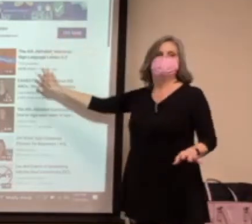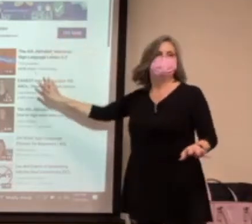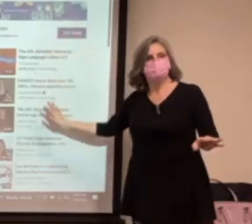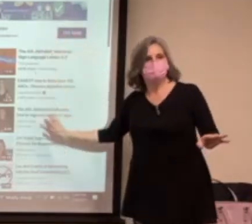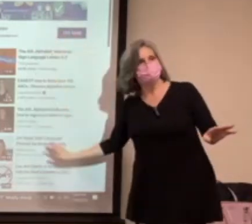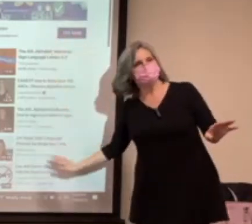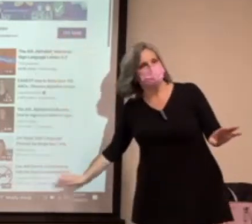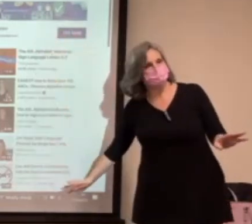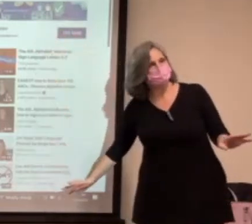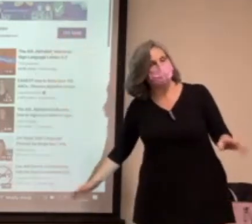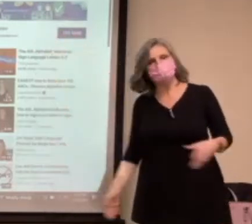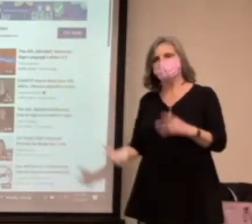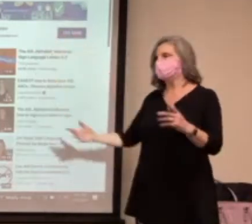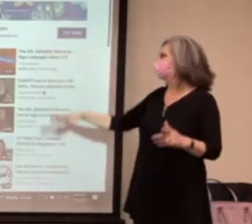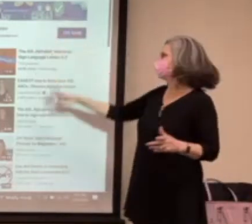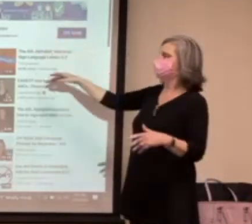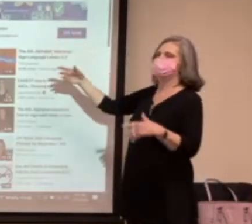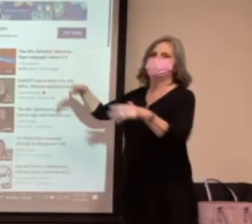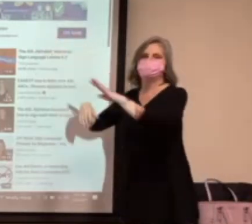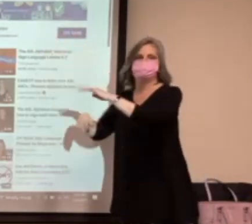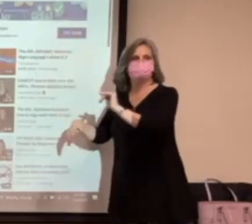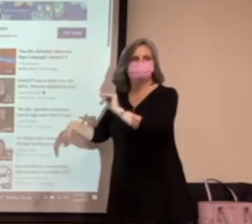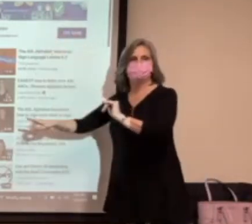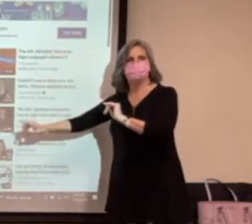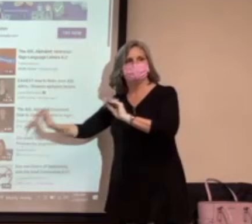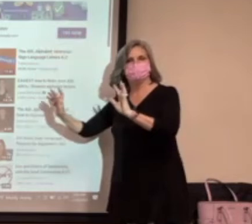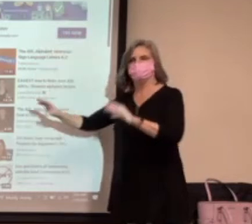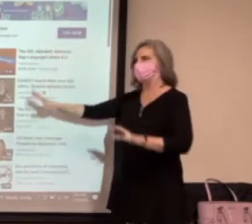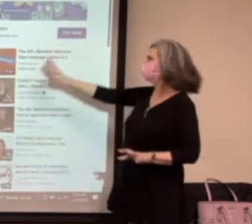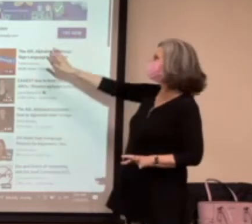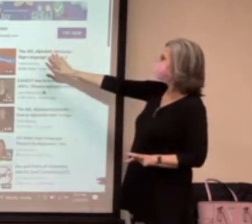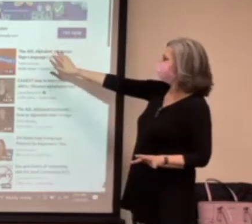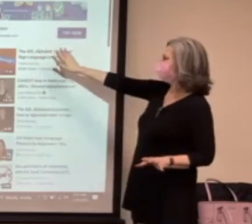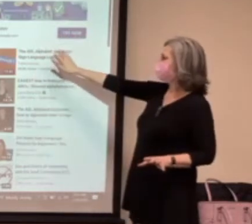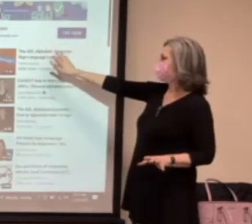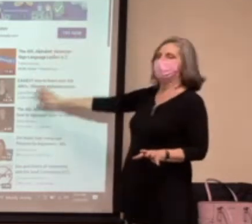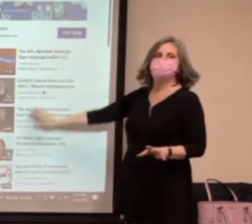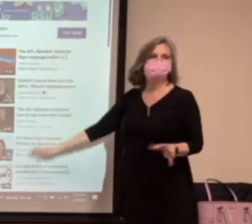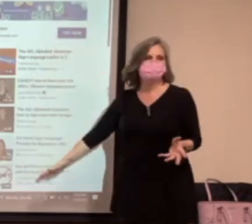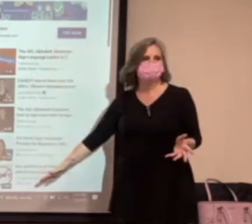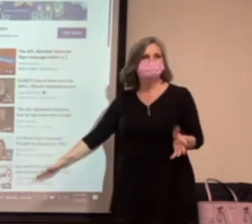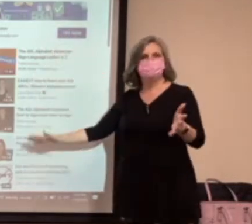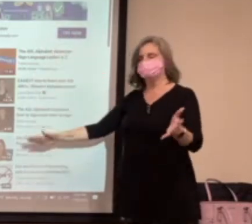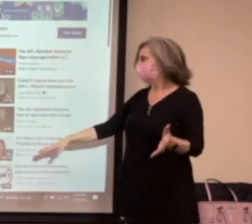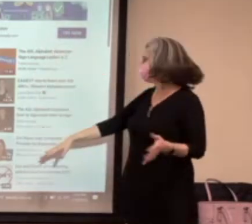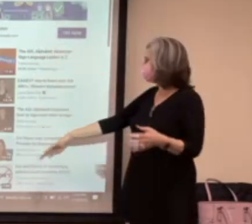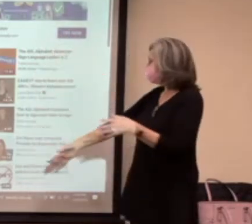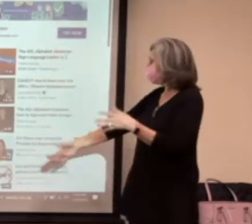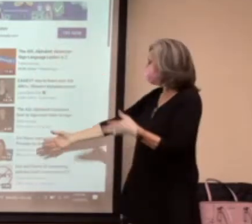suggested websites. All free, you click on it, you watch a short little video, you hit skip ad, and then you have all of this explained. So let's just